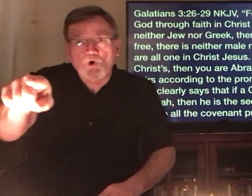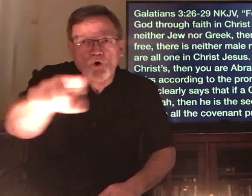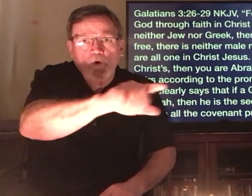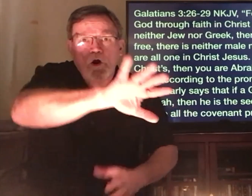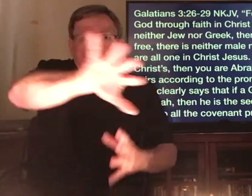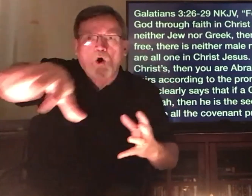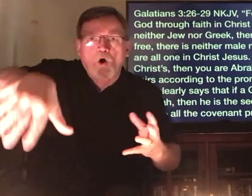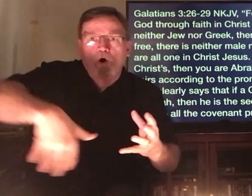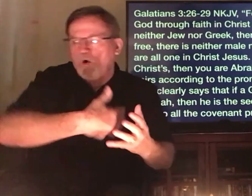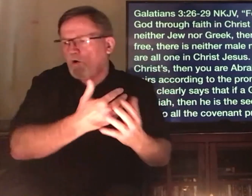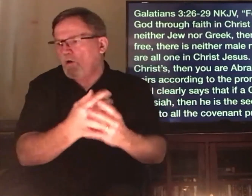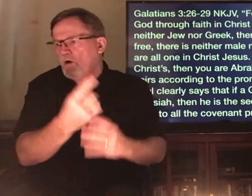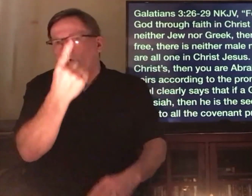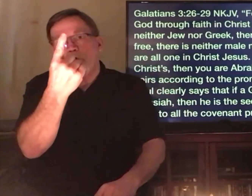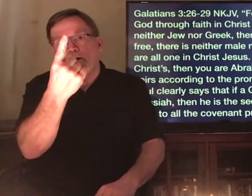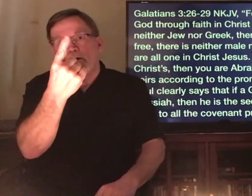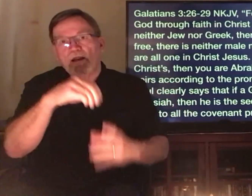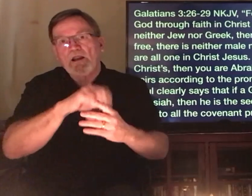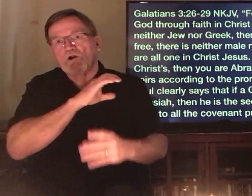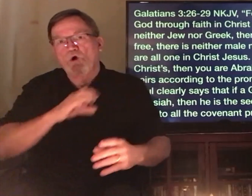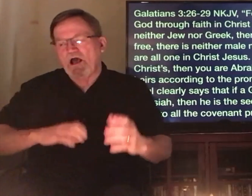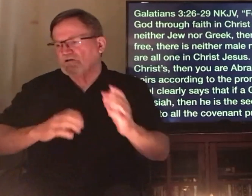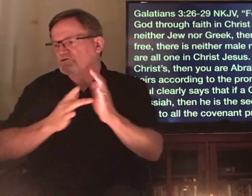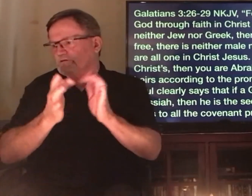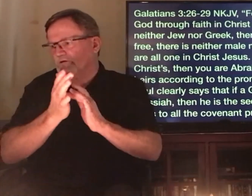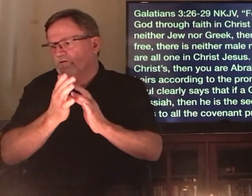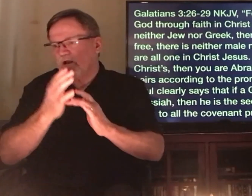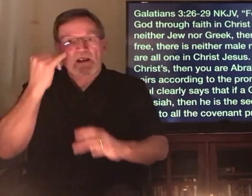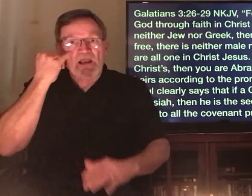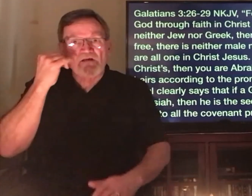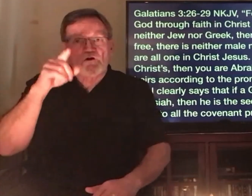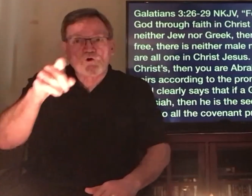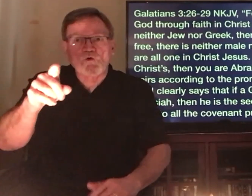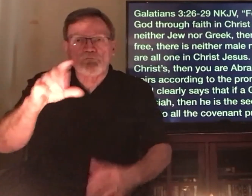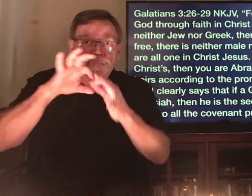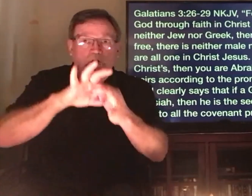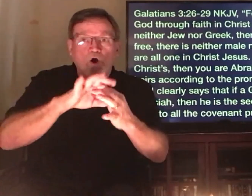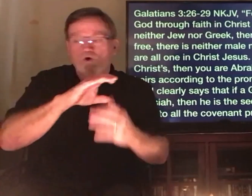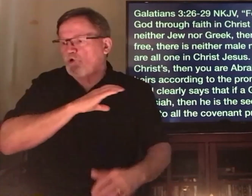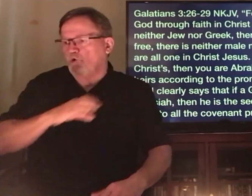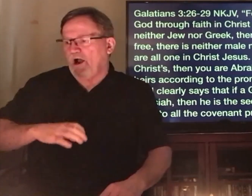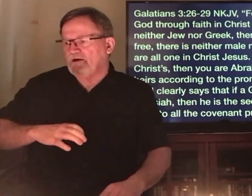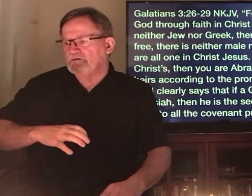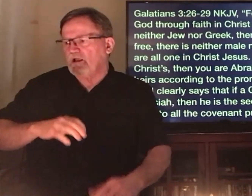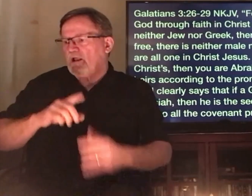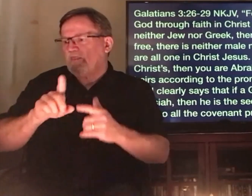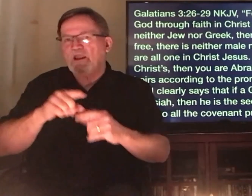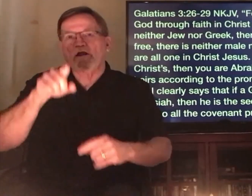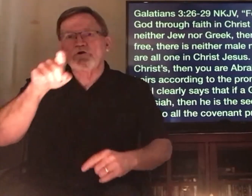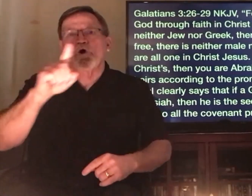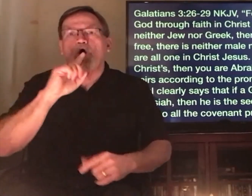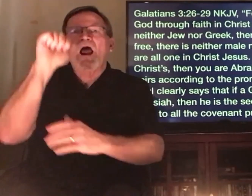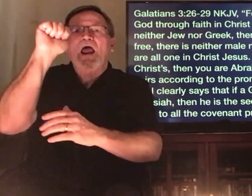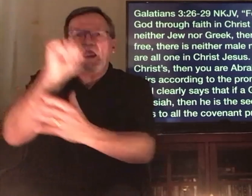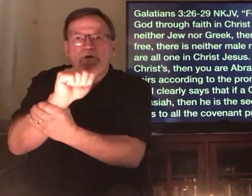remember that is not you, the Gentile believer, that not you support the root. No, it's